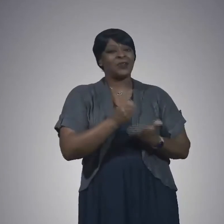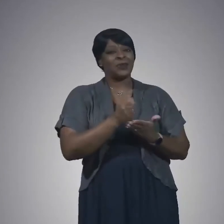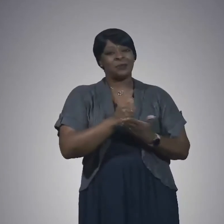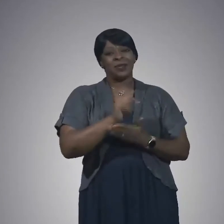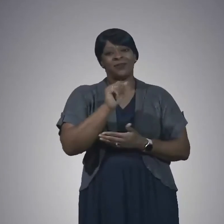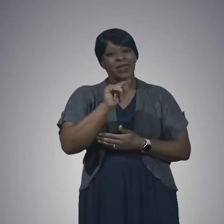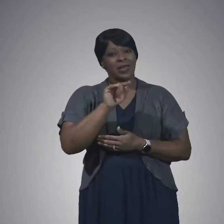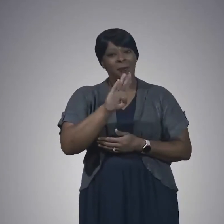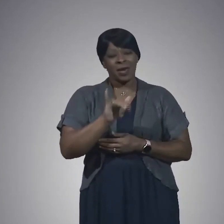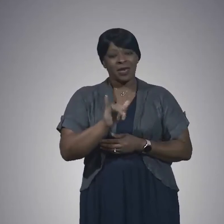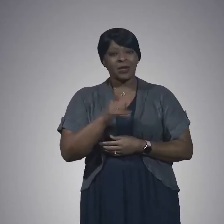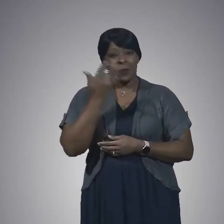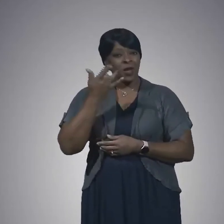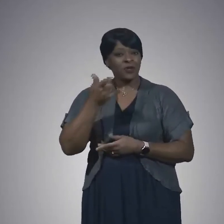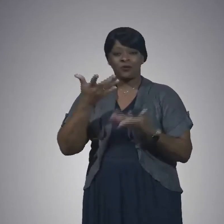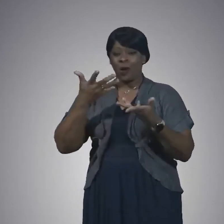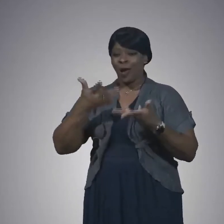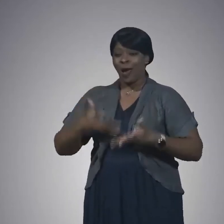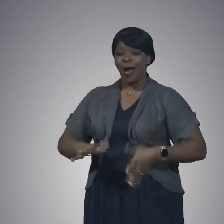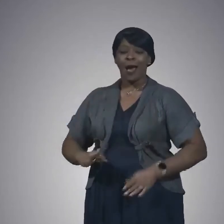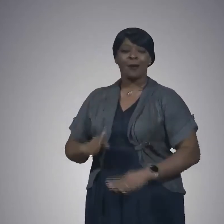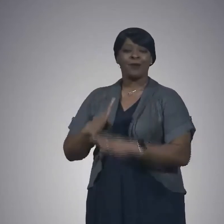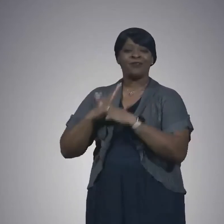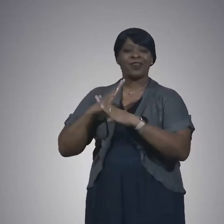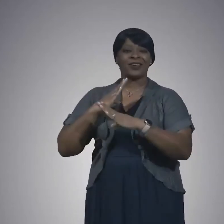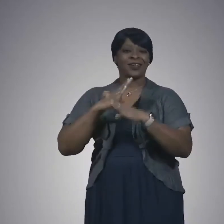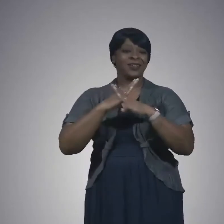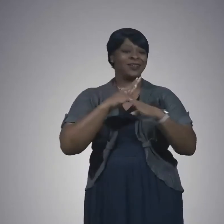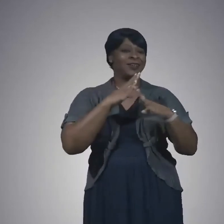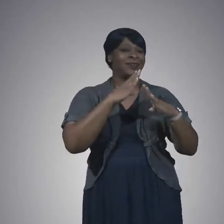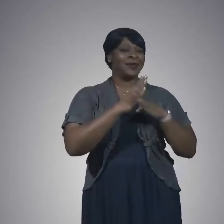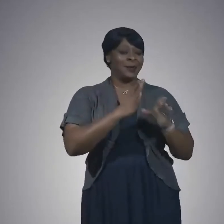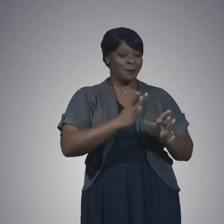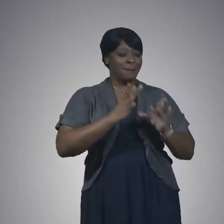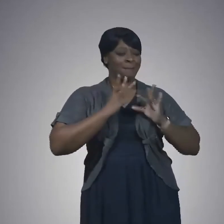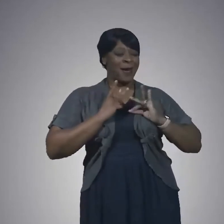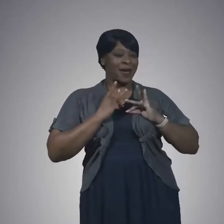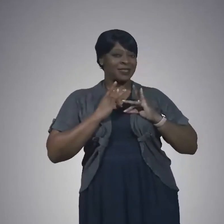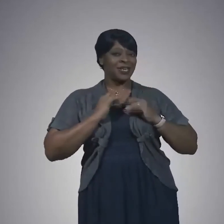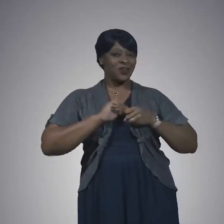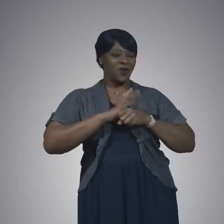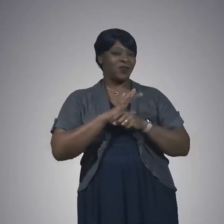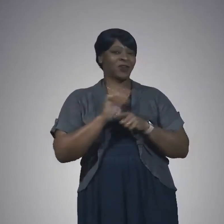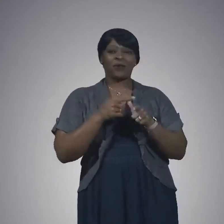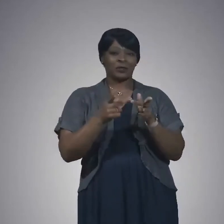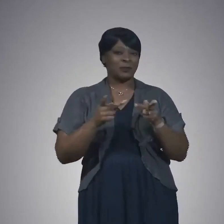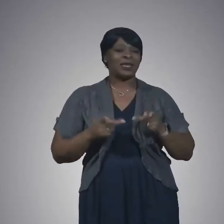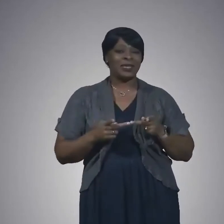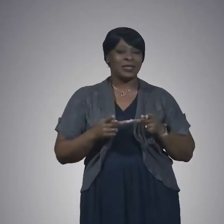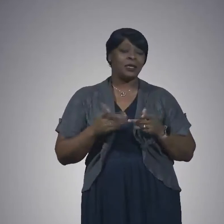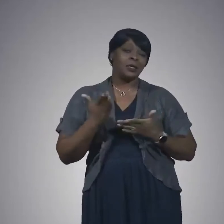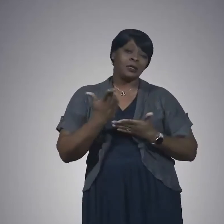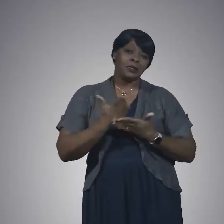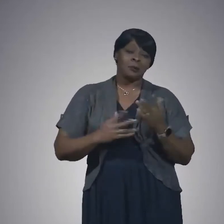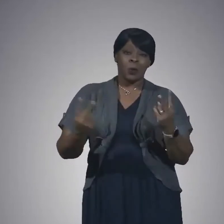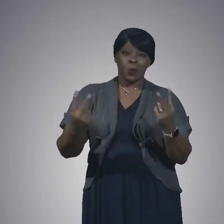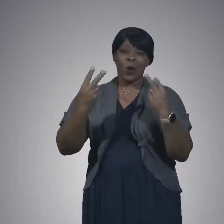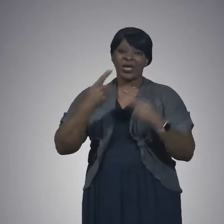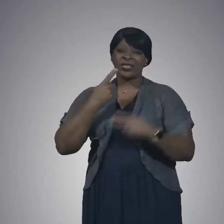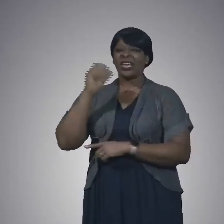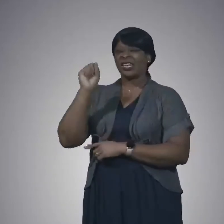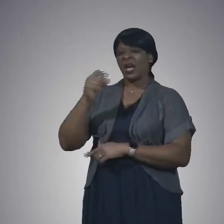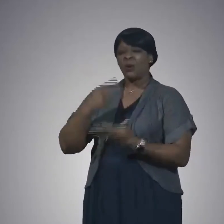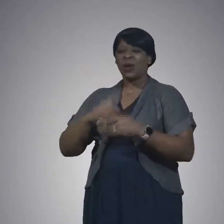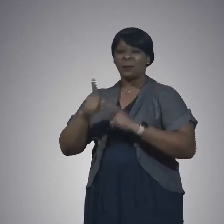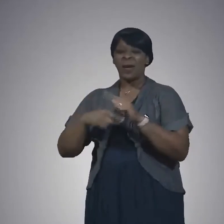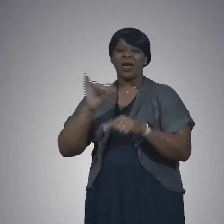antibodies, because you will be preventing getting COVID-19 in the first place. Now, there are some watching who say, yeah, but what